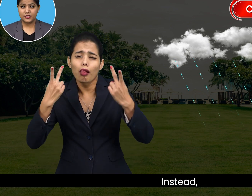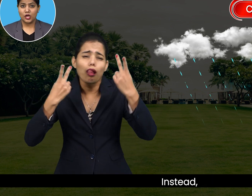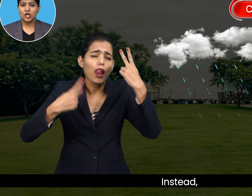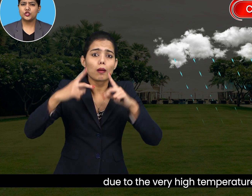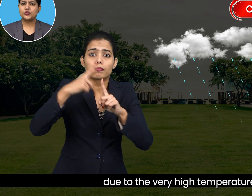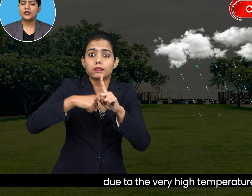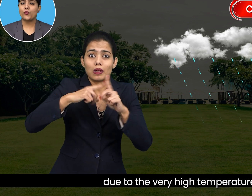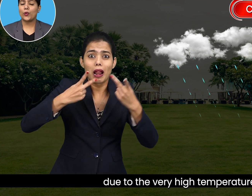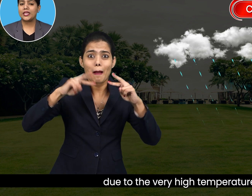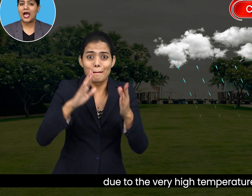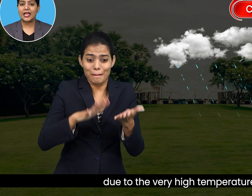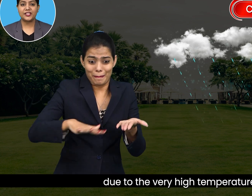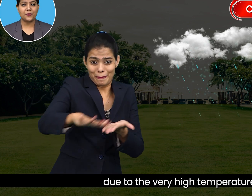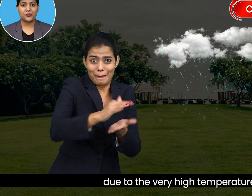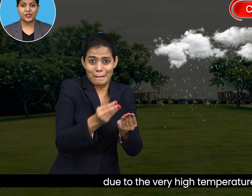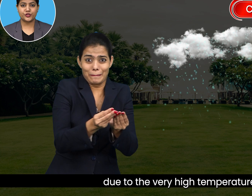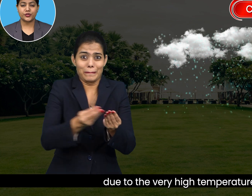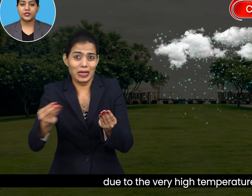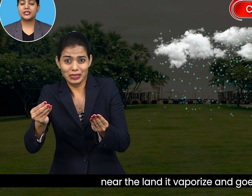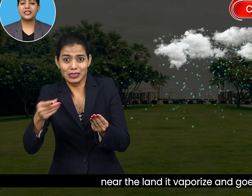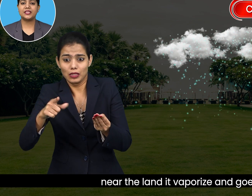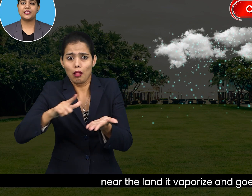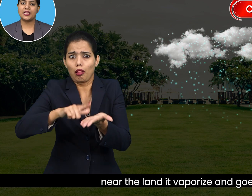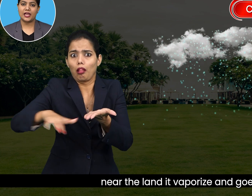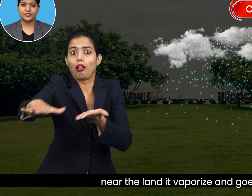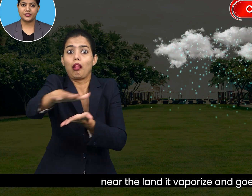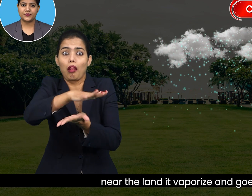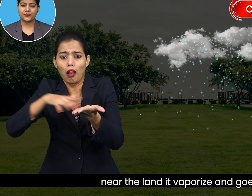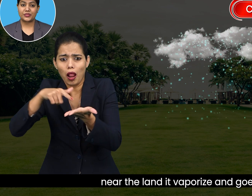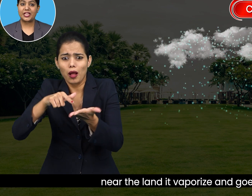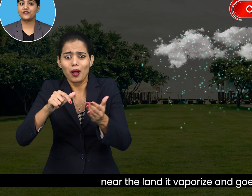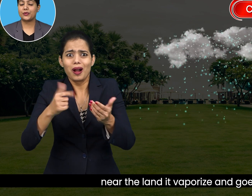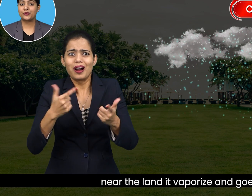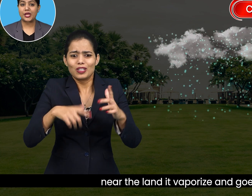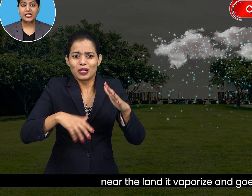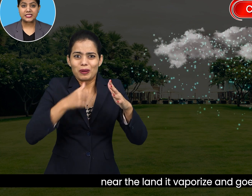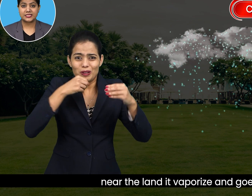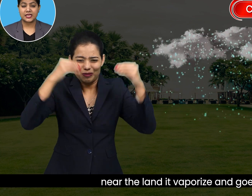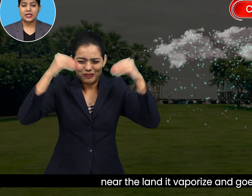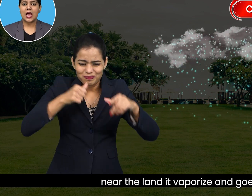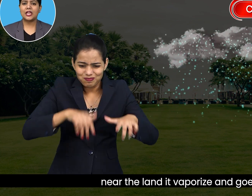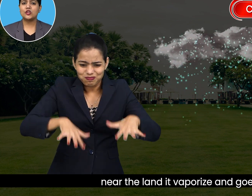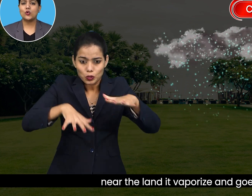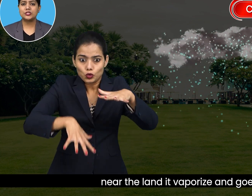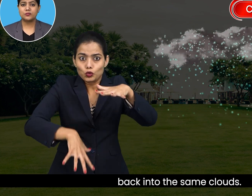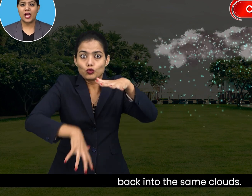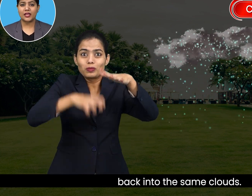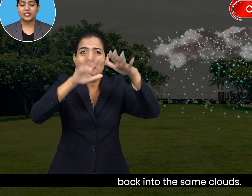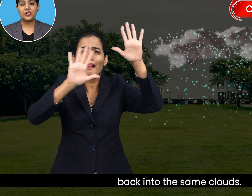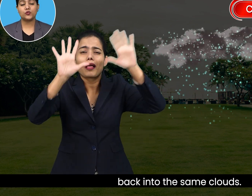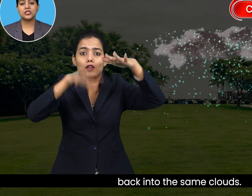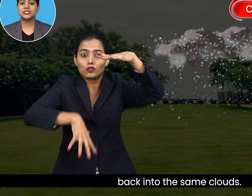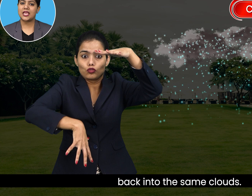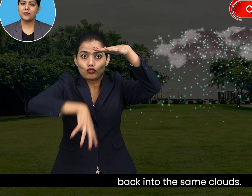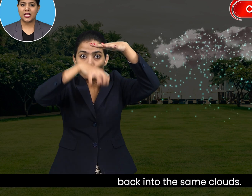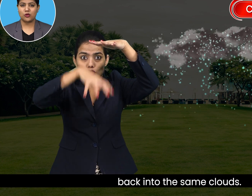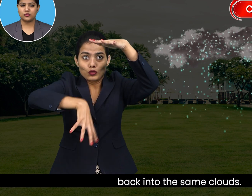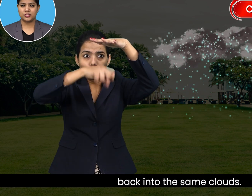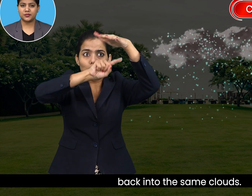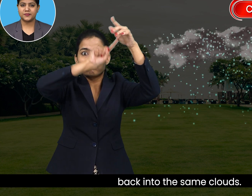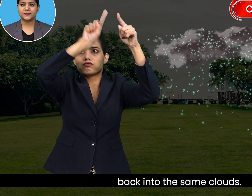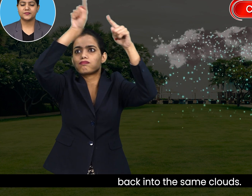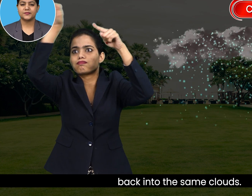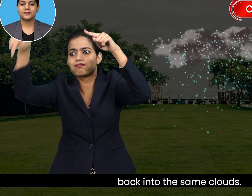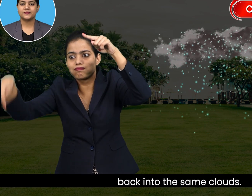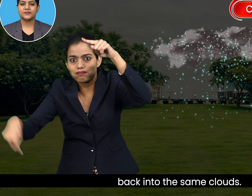Instead, due to the very high temperature near the land, it vaporizes and goes back into the same